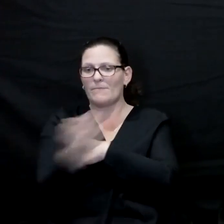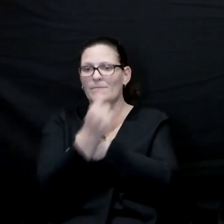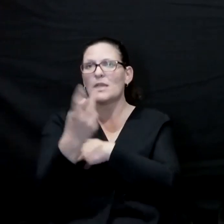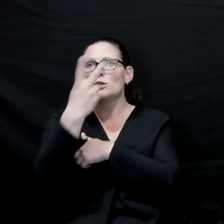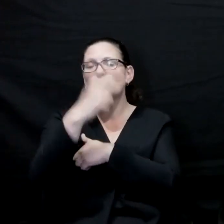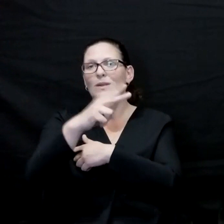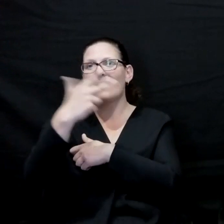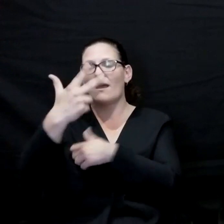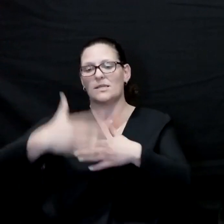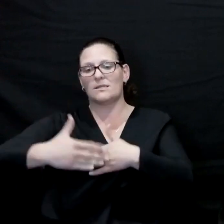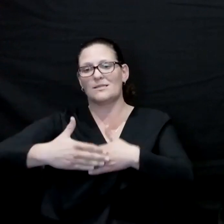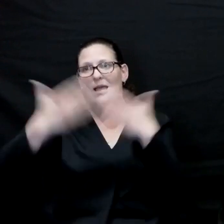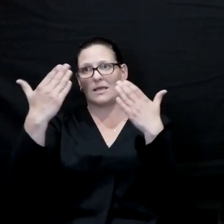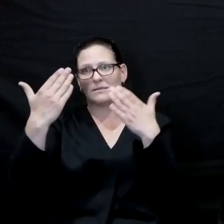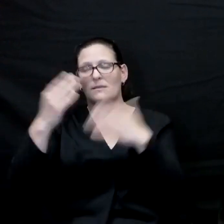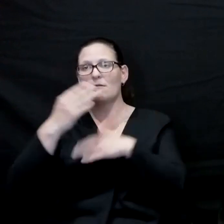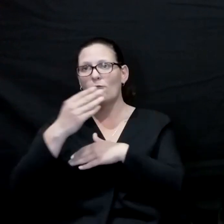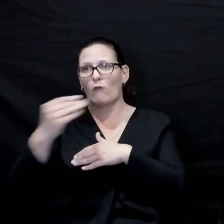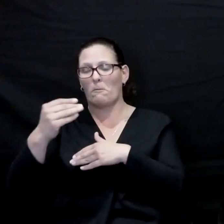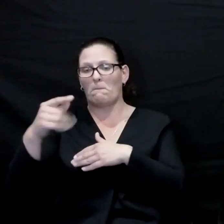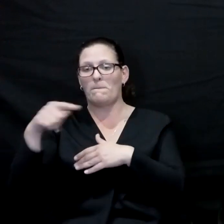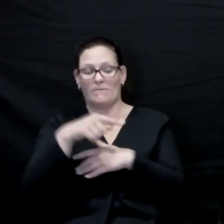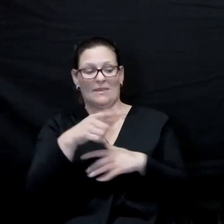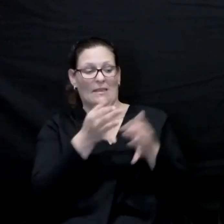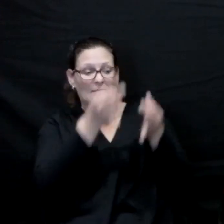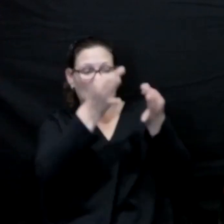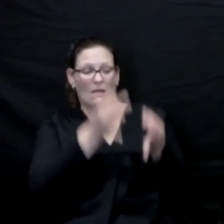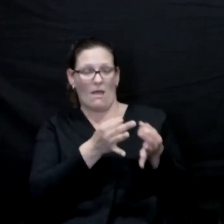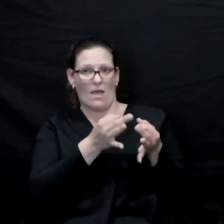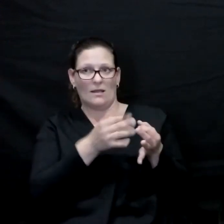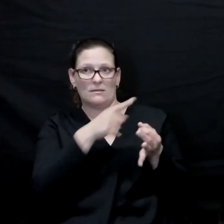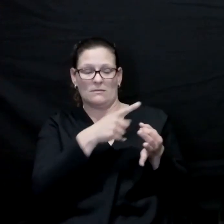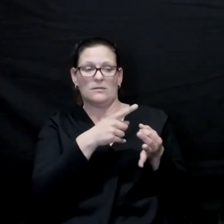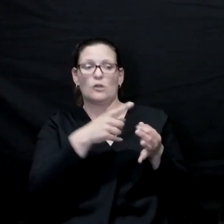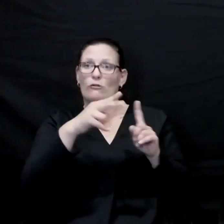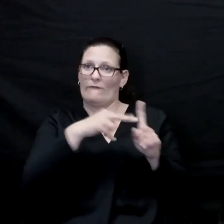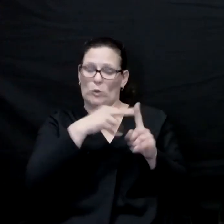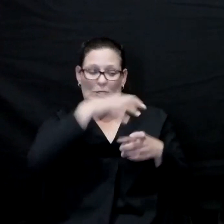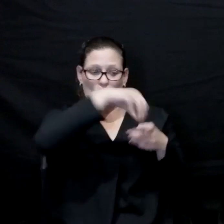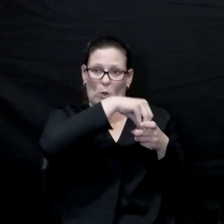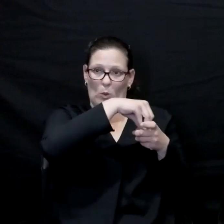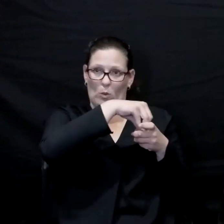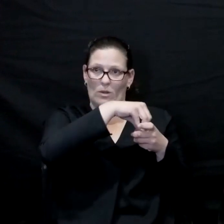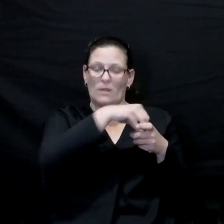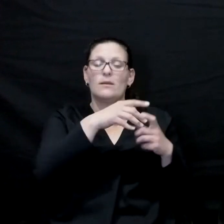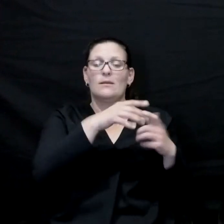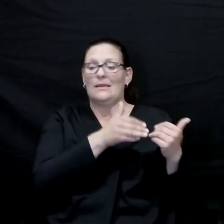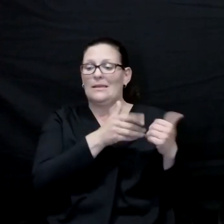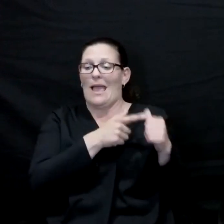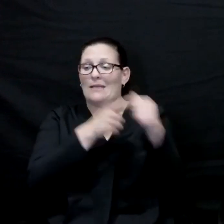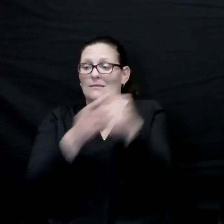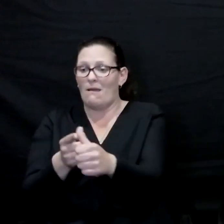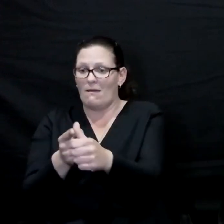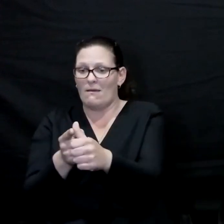the decision from the internal review decision. So therefore, you must put this in writing to